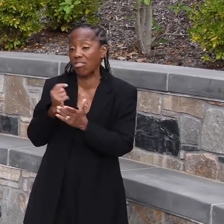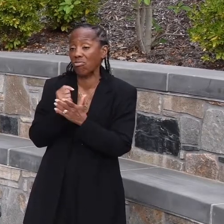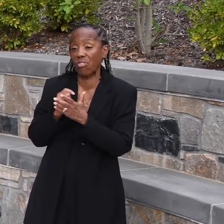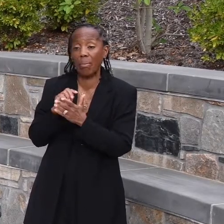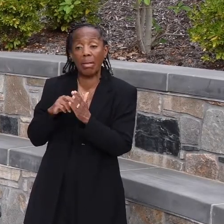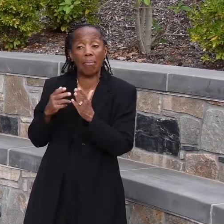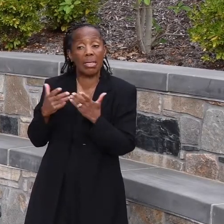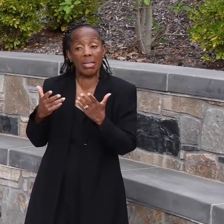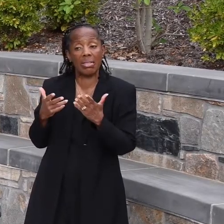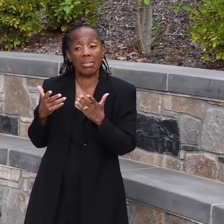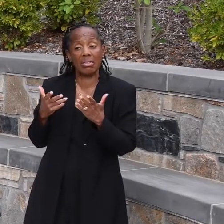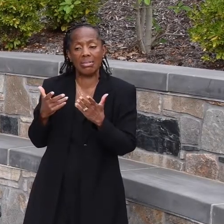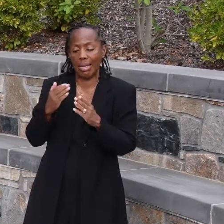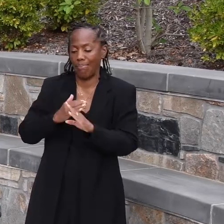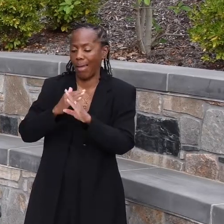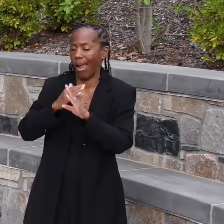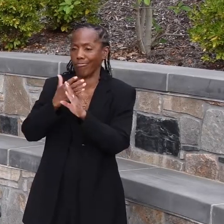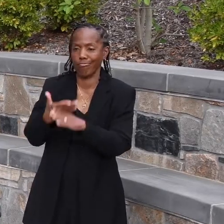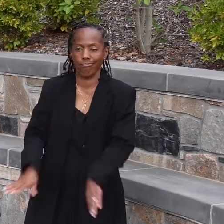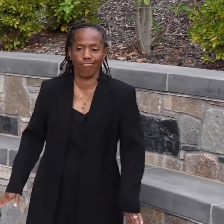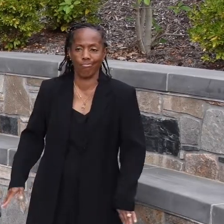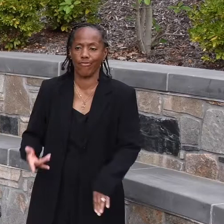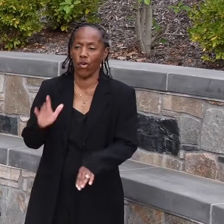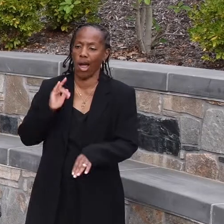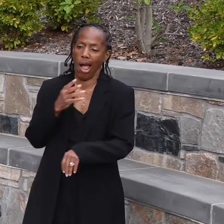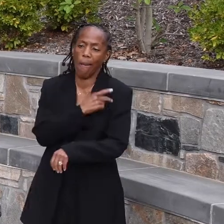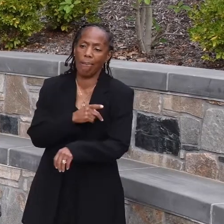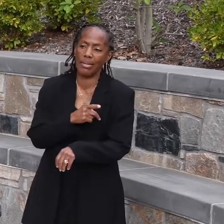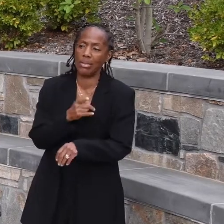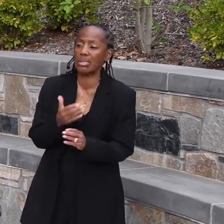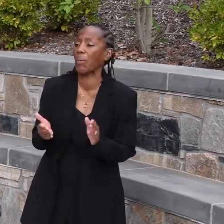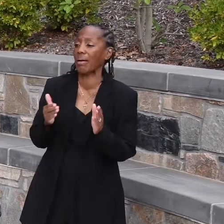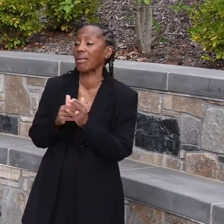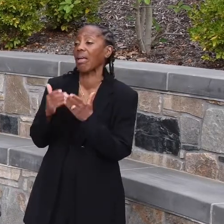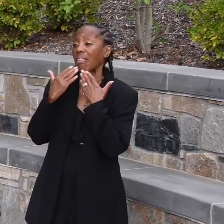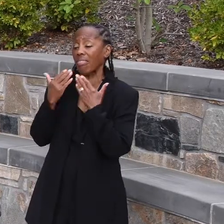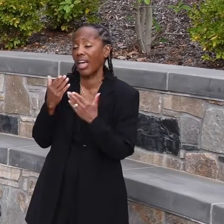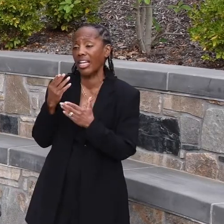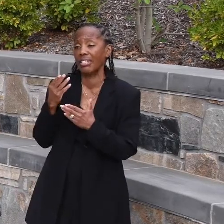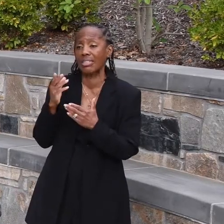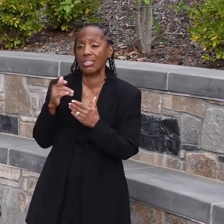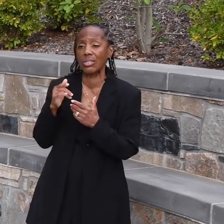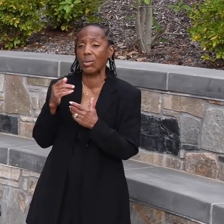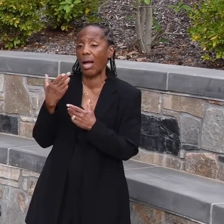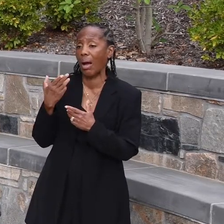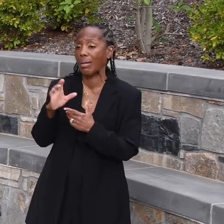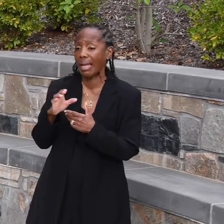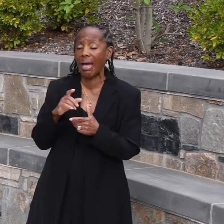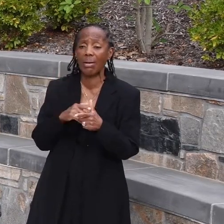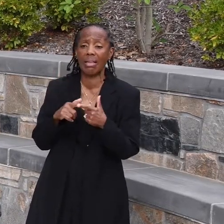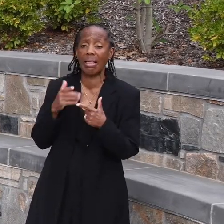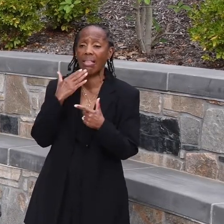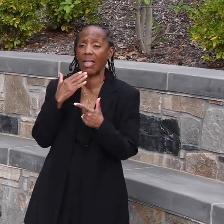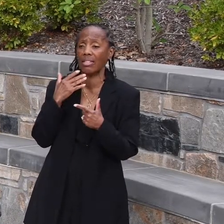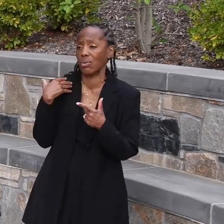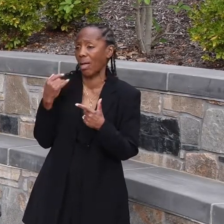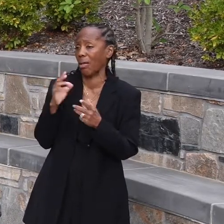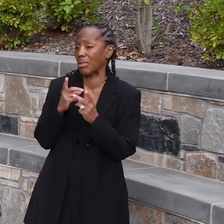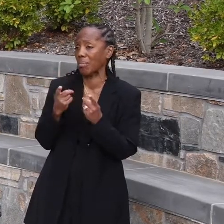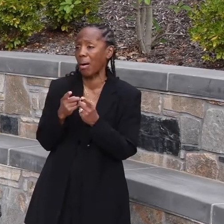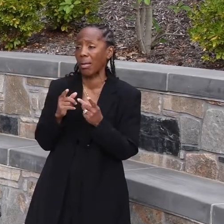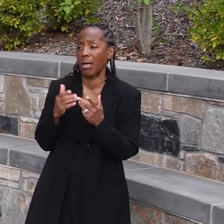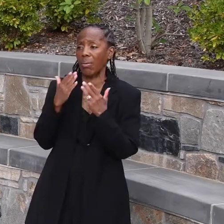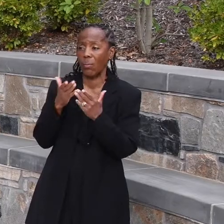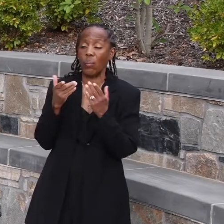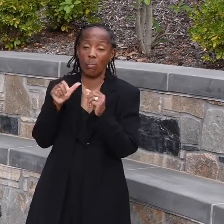means removal of barriers to our patients. And so once again, thank you to Howard County, thank you to the Health Department, and